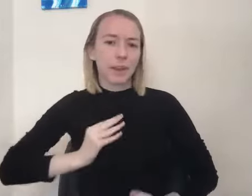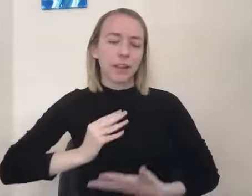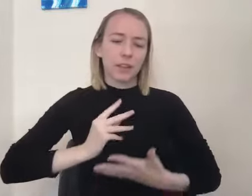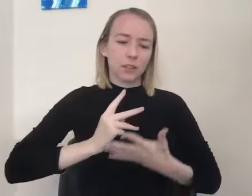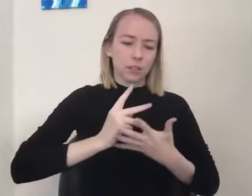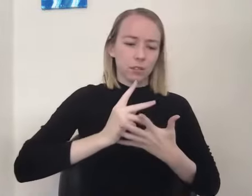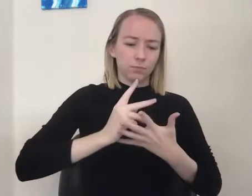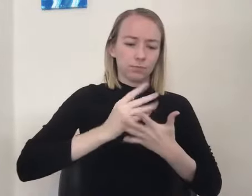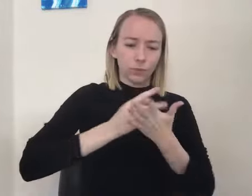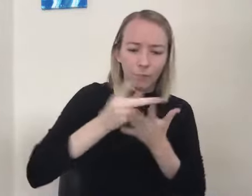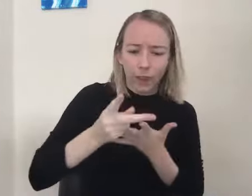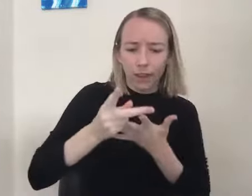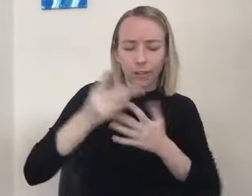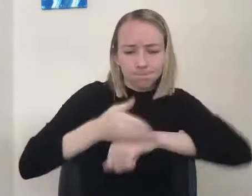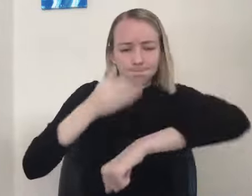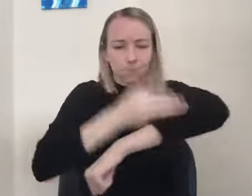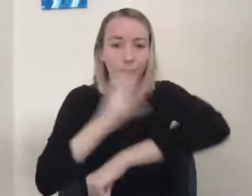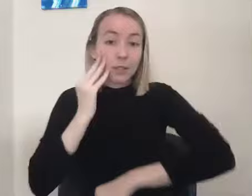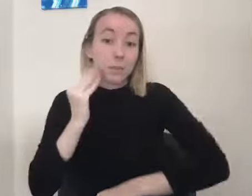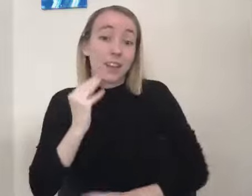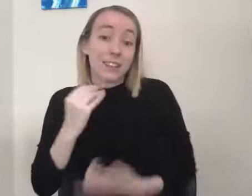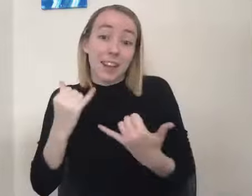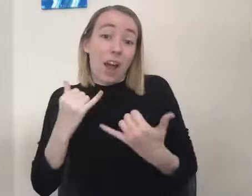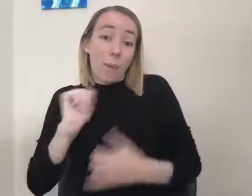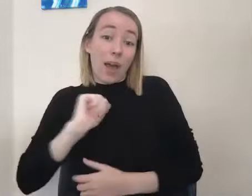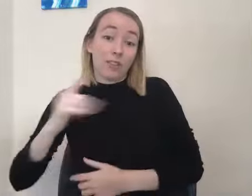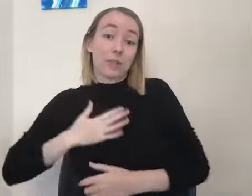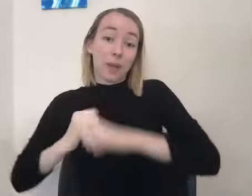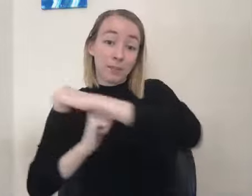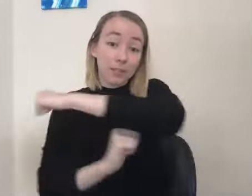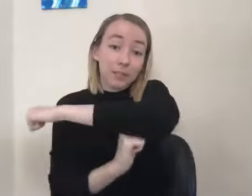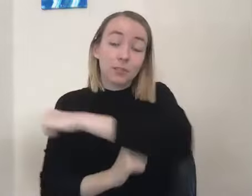took all the trimmings away from me to let me find me.